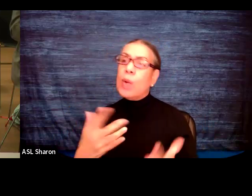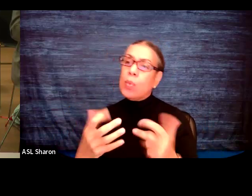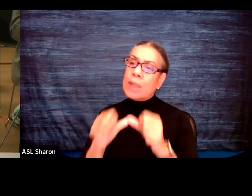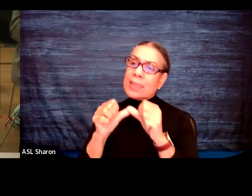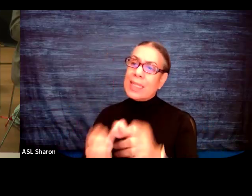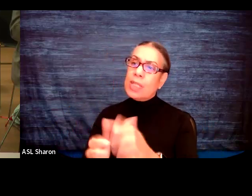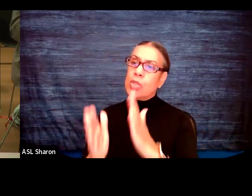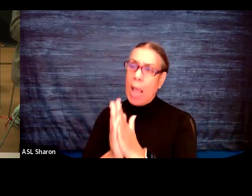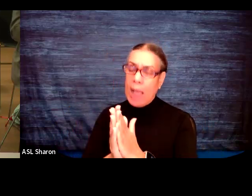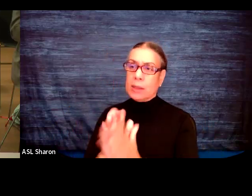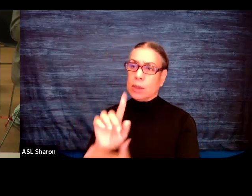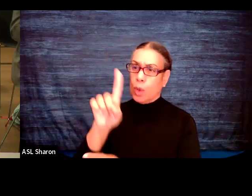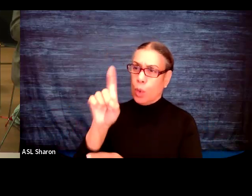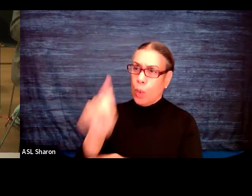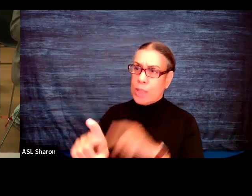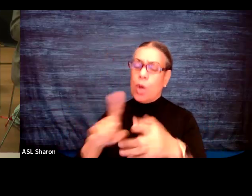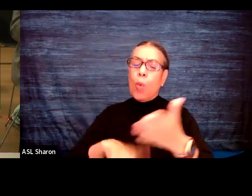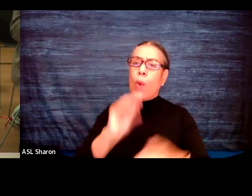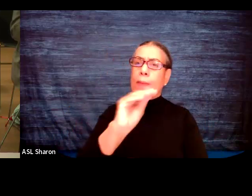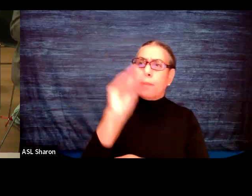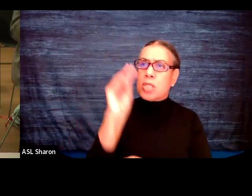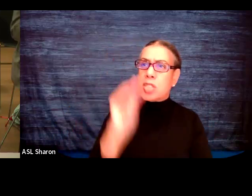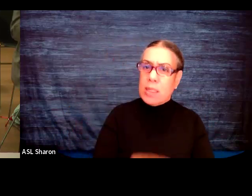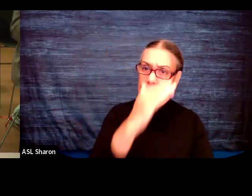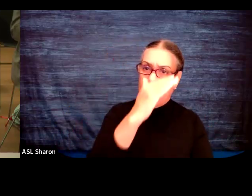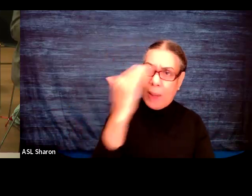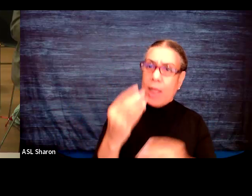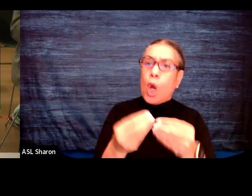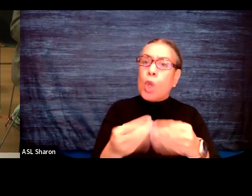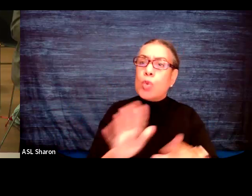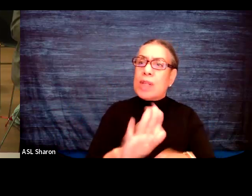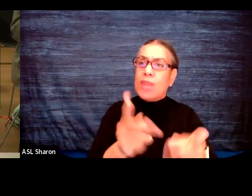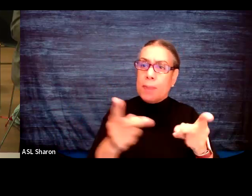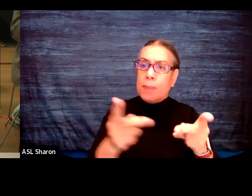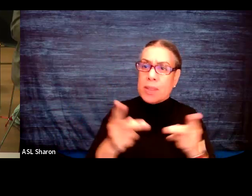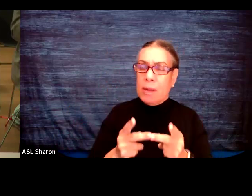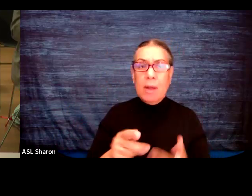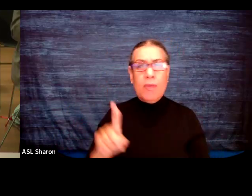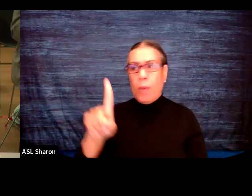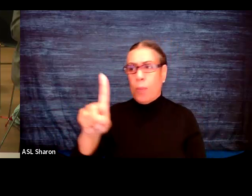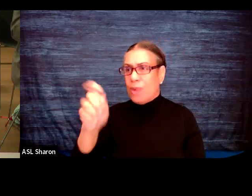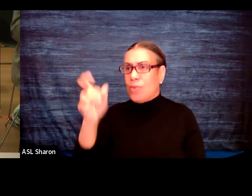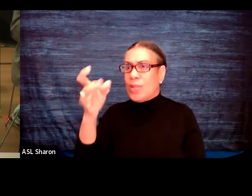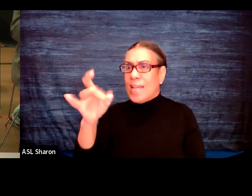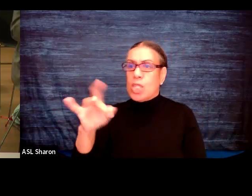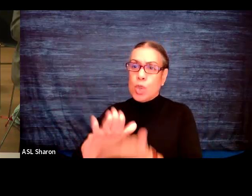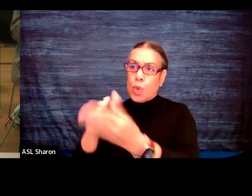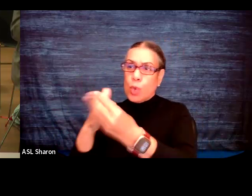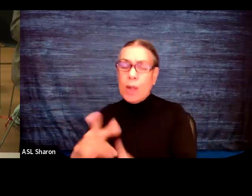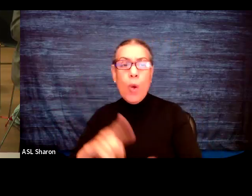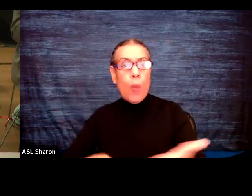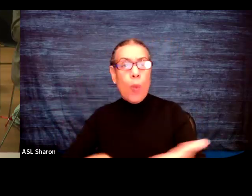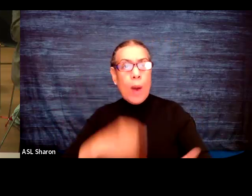these questions. What percentage of Black educators hold leadership positions of the 118 school leaders? What Black